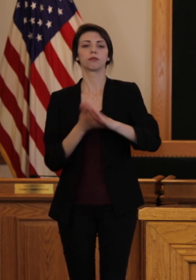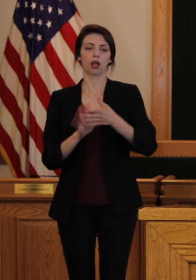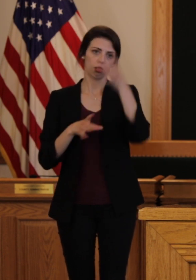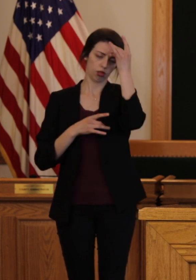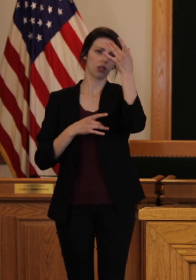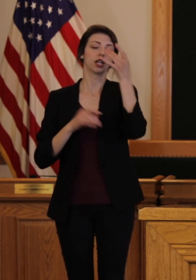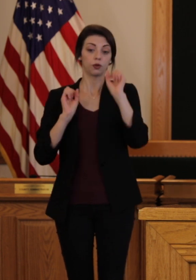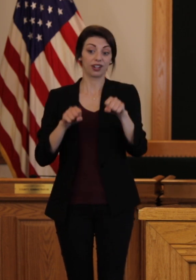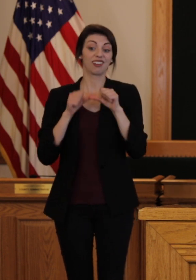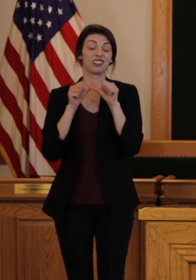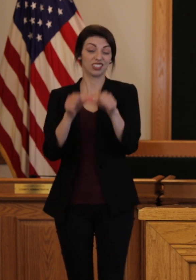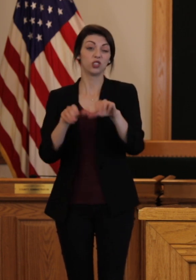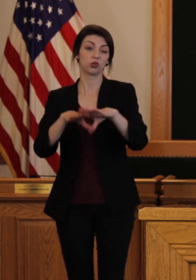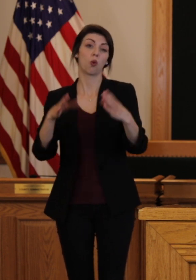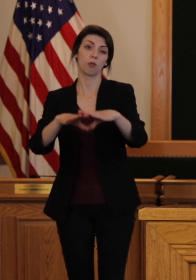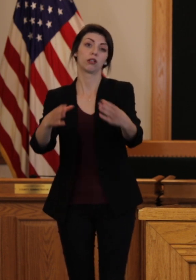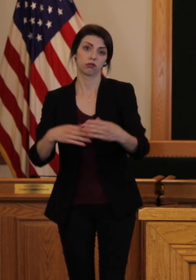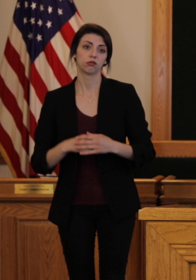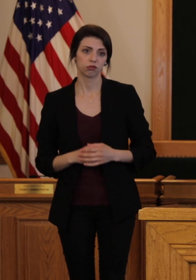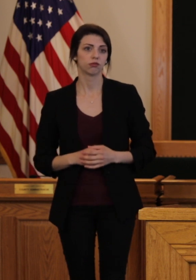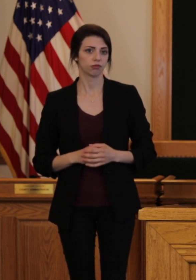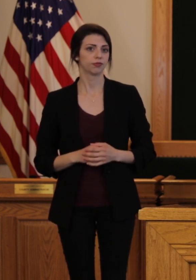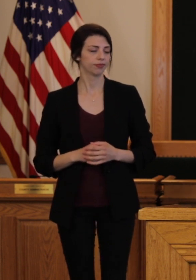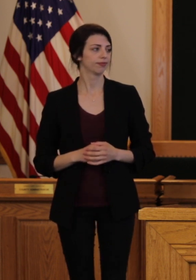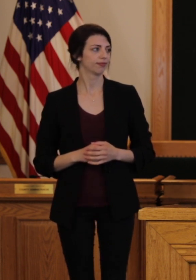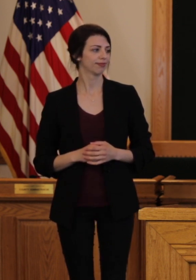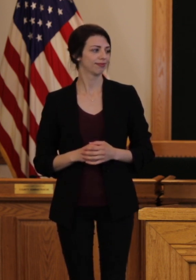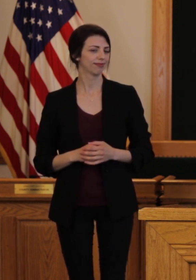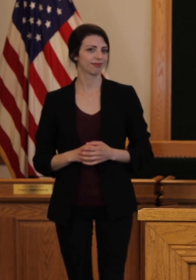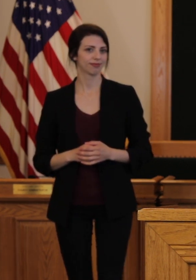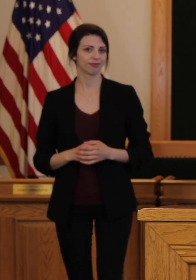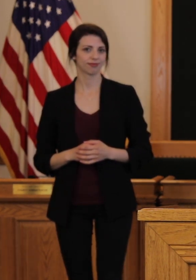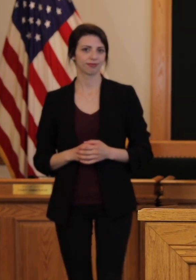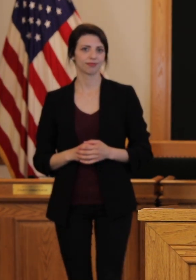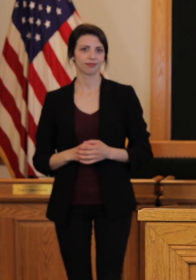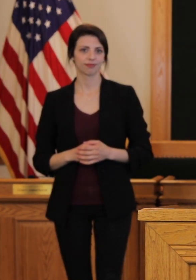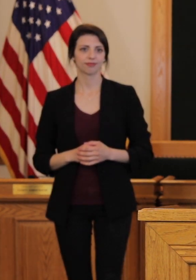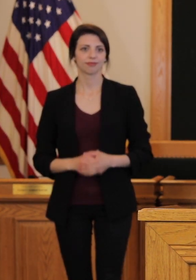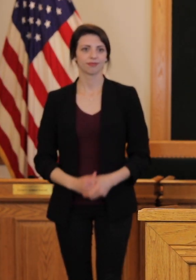process moving forward. Thanks.